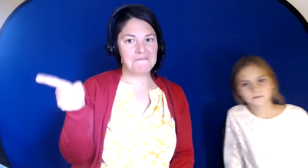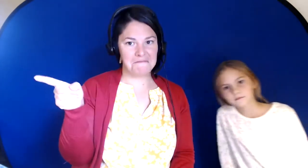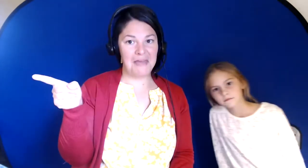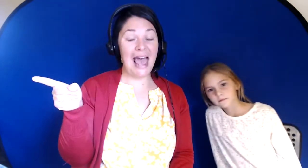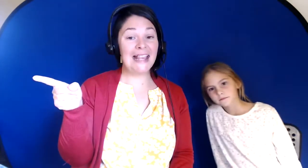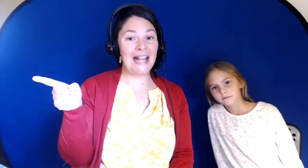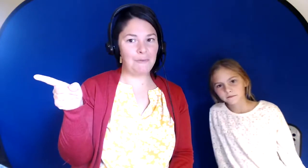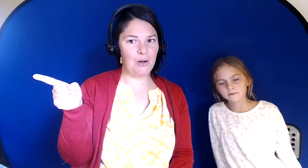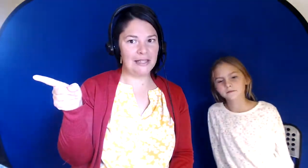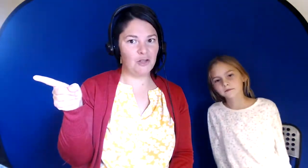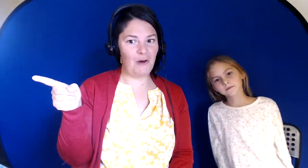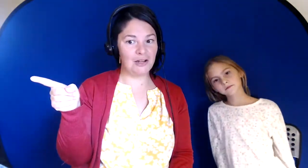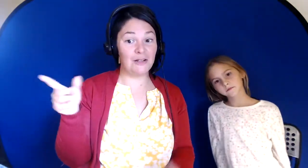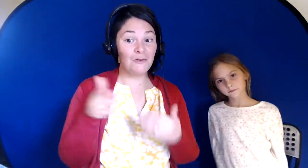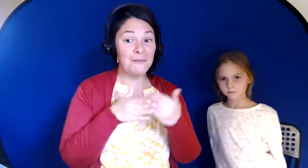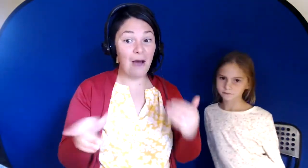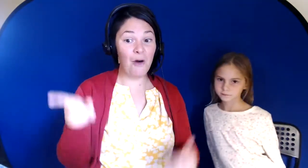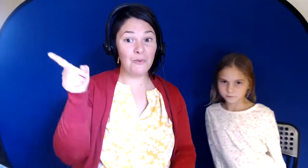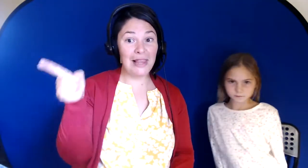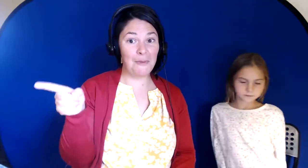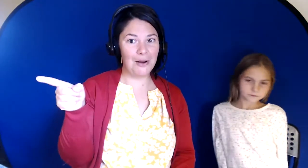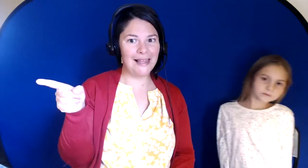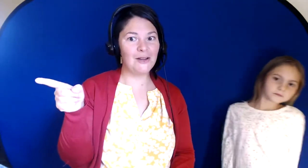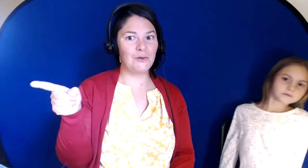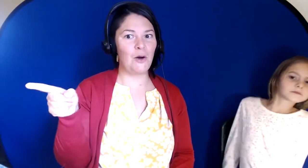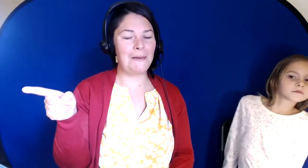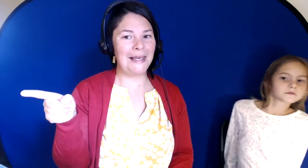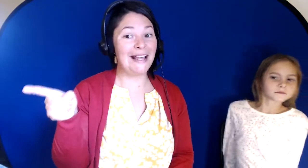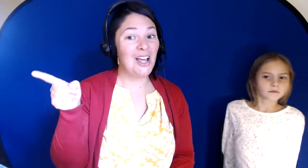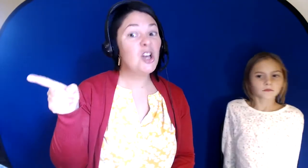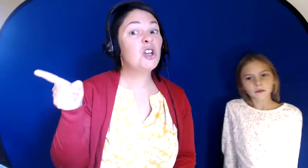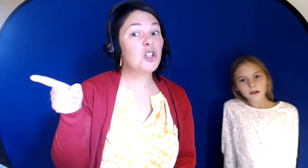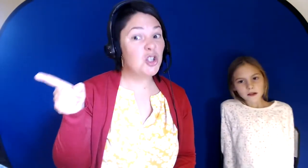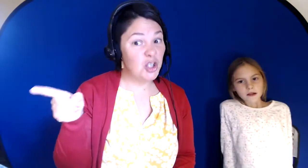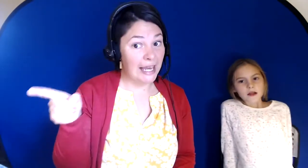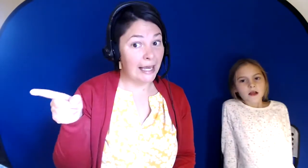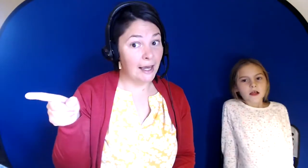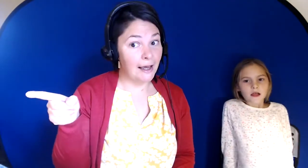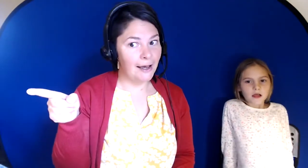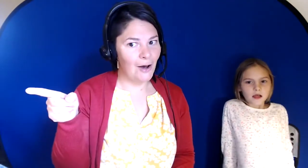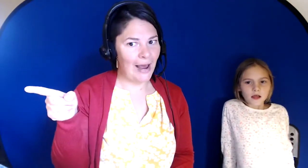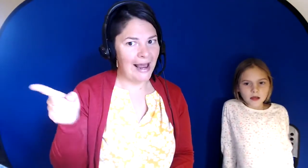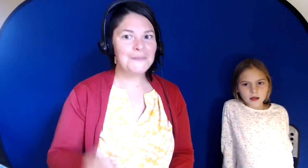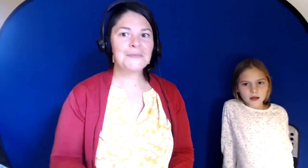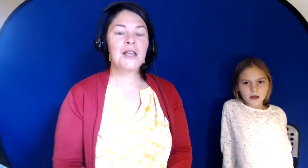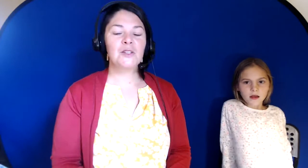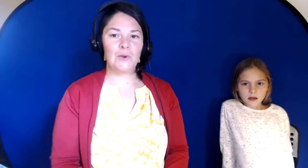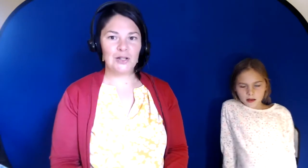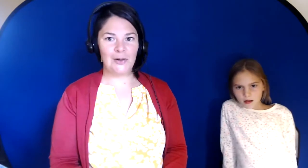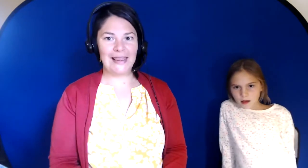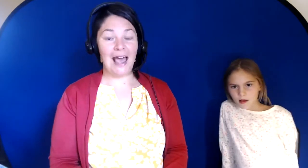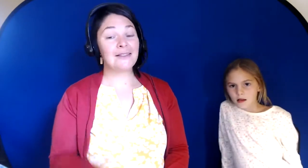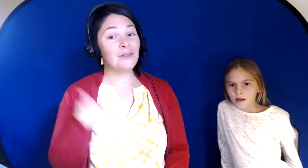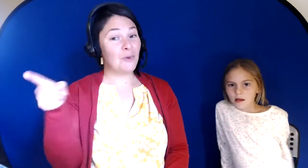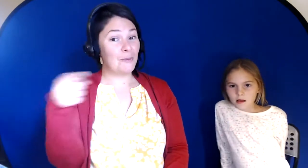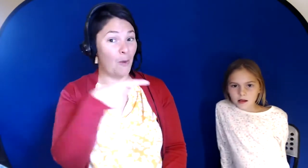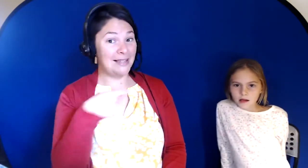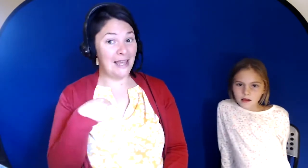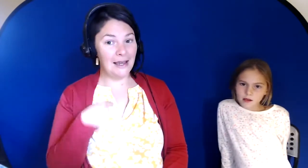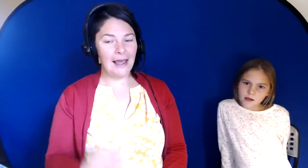and then I'd point in a direction. From now on, when I point there, you know I mean she. Okay? So we're doing that. So we're pointing,